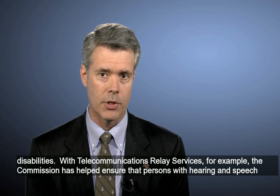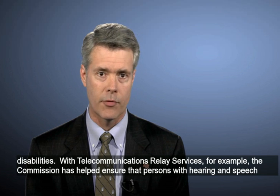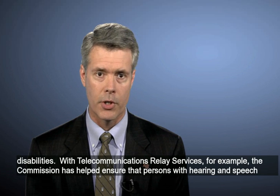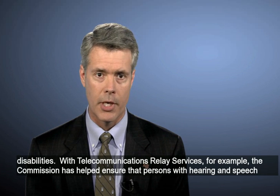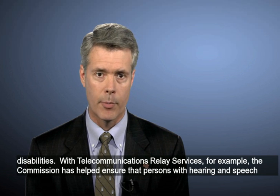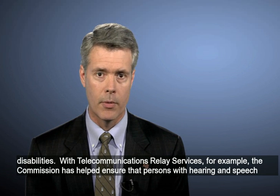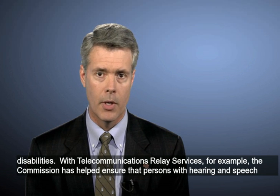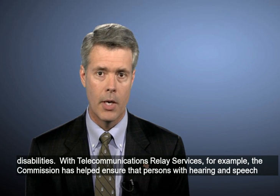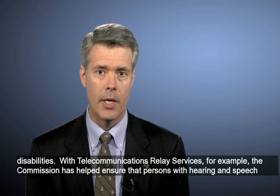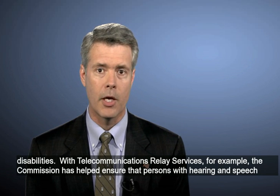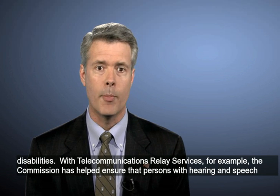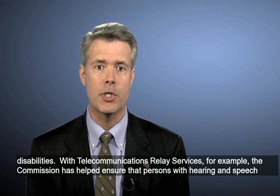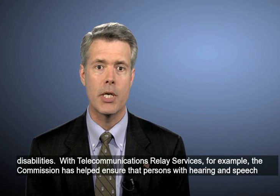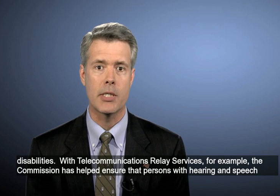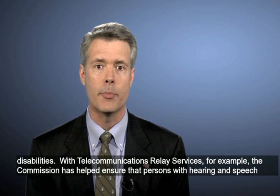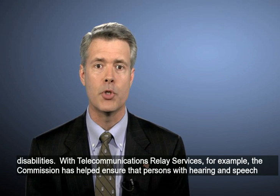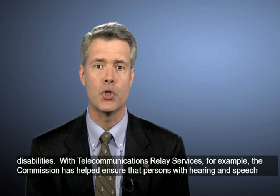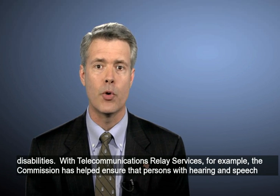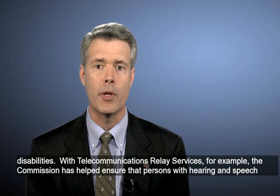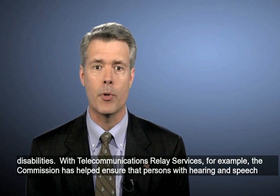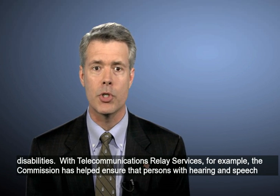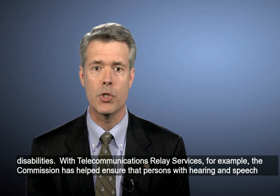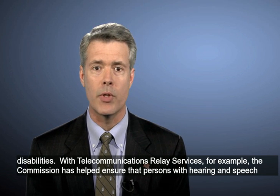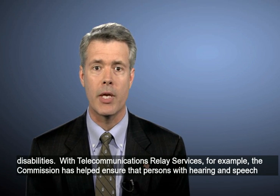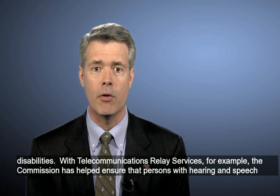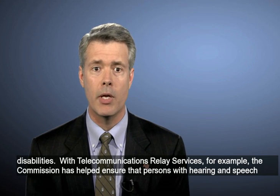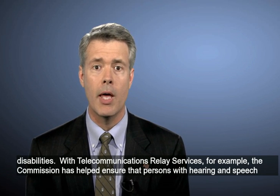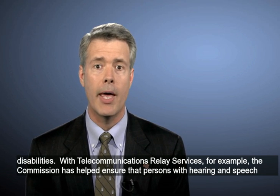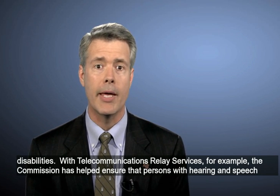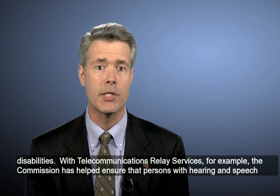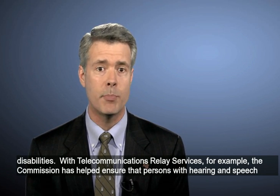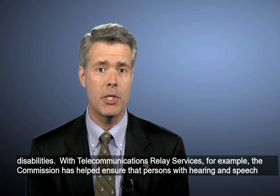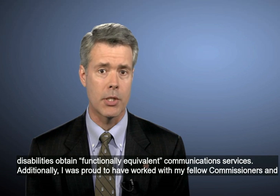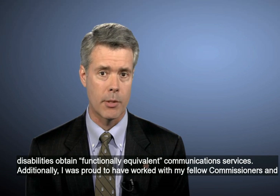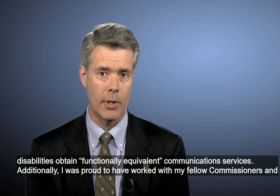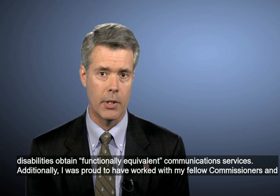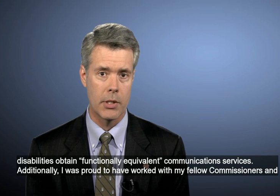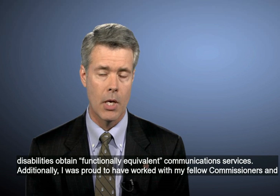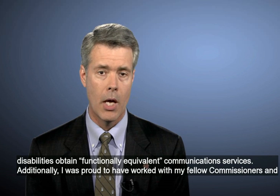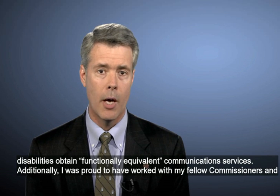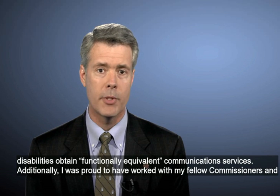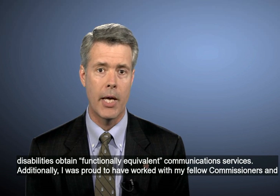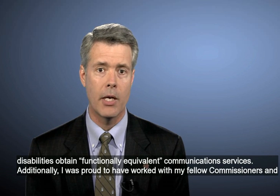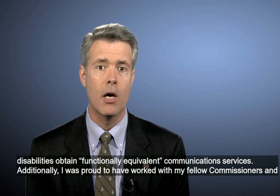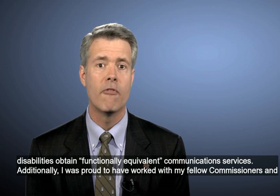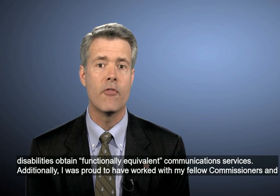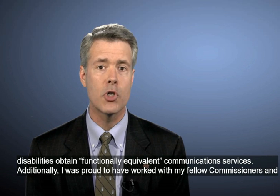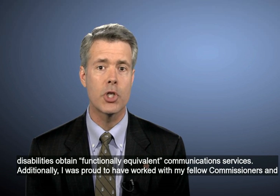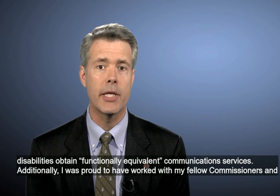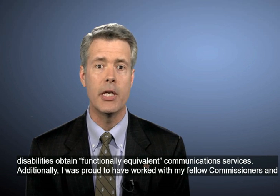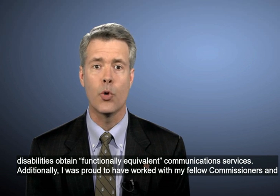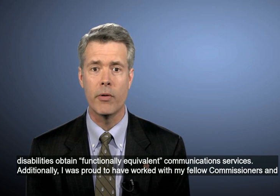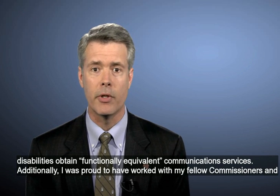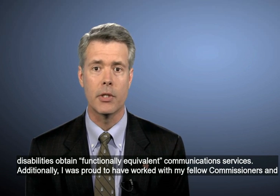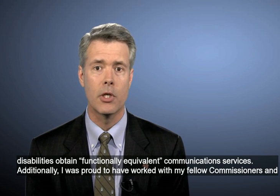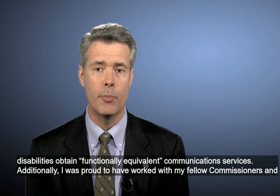for example, the Commission has helped ensure that persons with hearing and speech disabilities obtain functionally equivalent